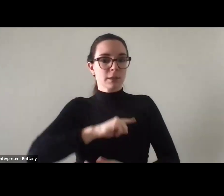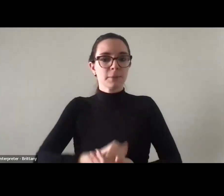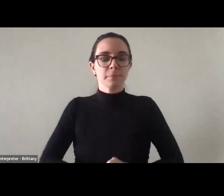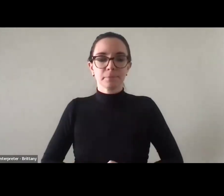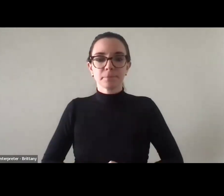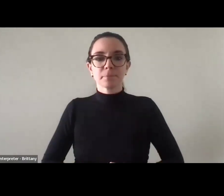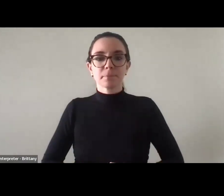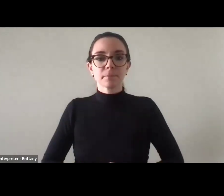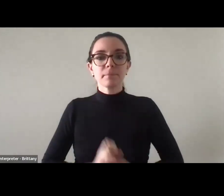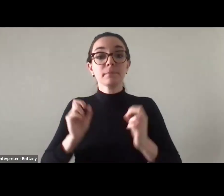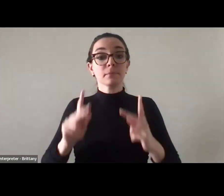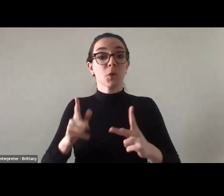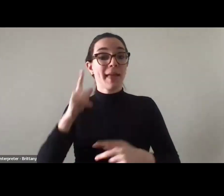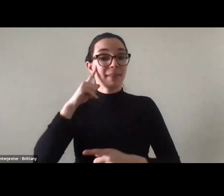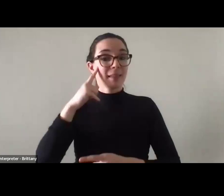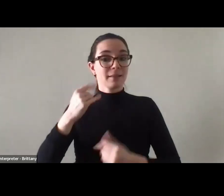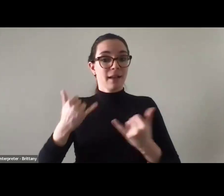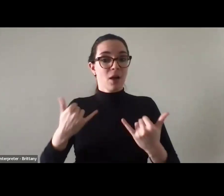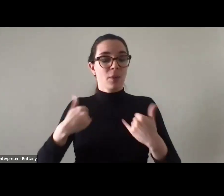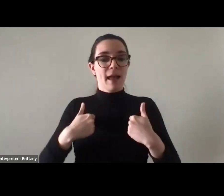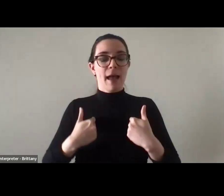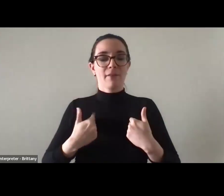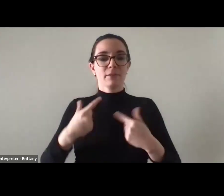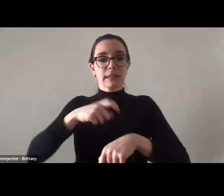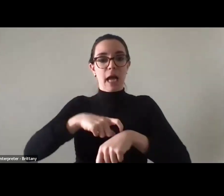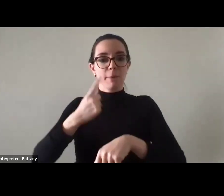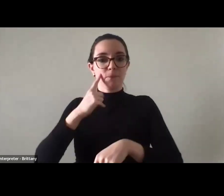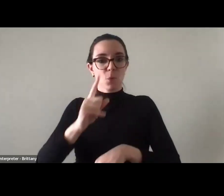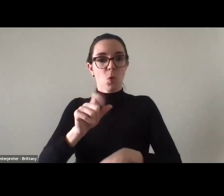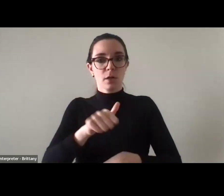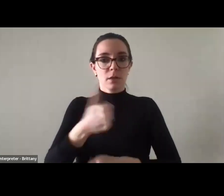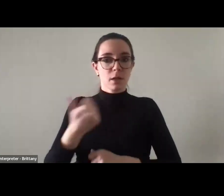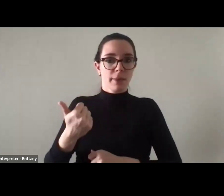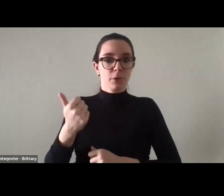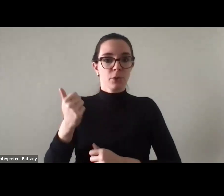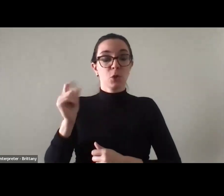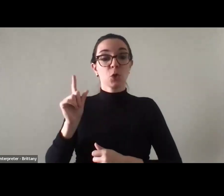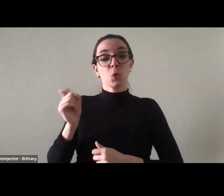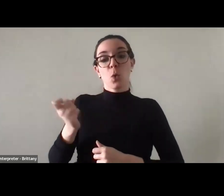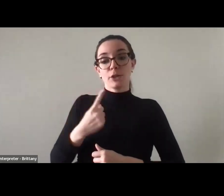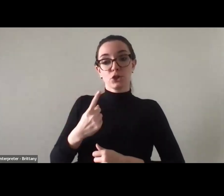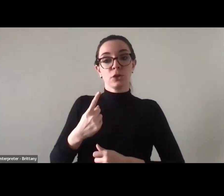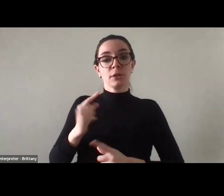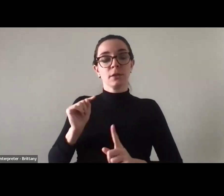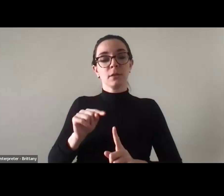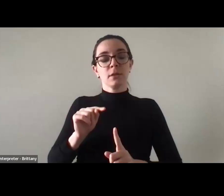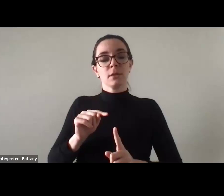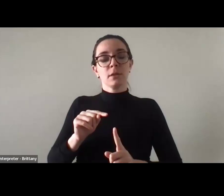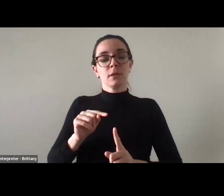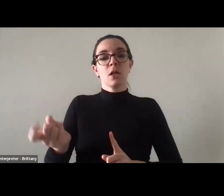Okay, I think we have time for one more question. So there's another related